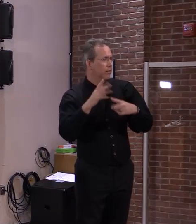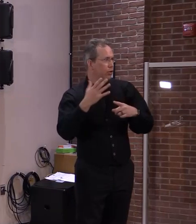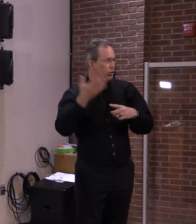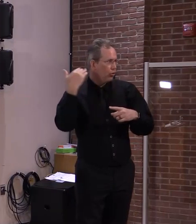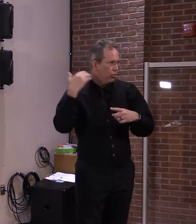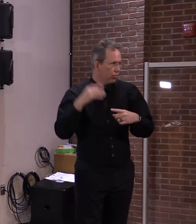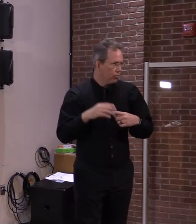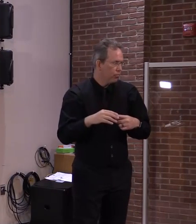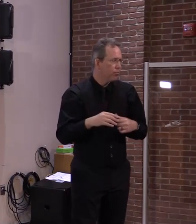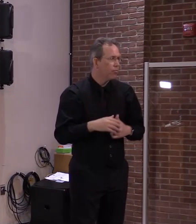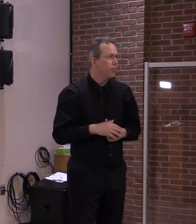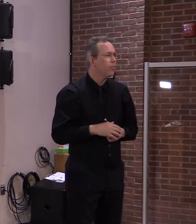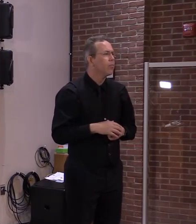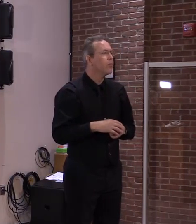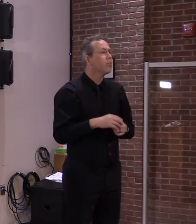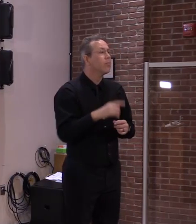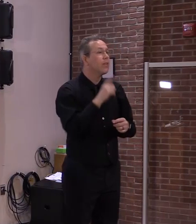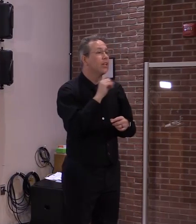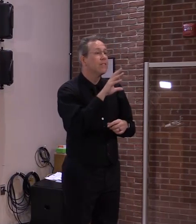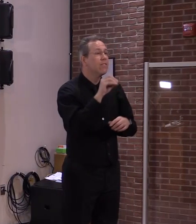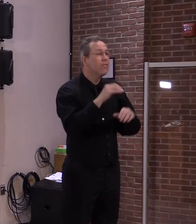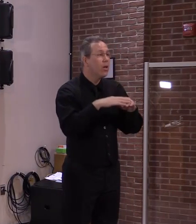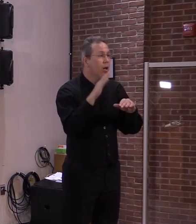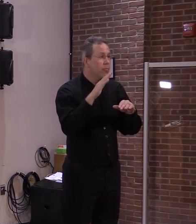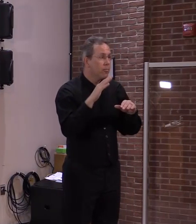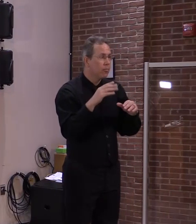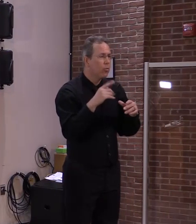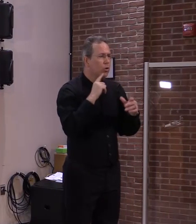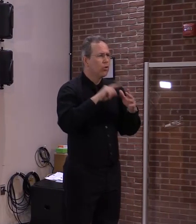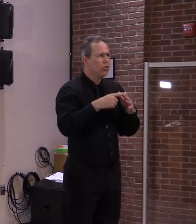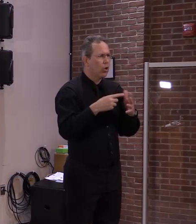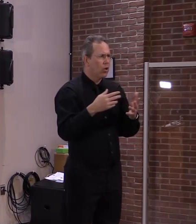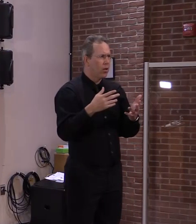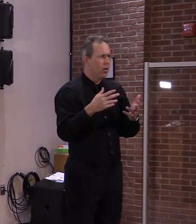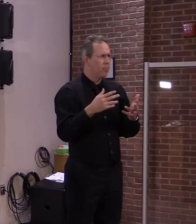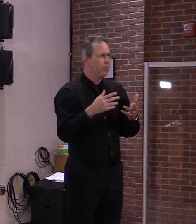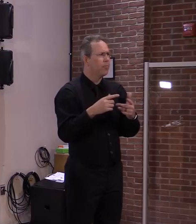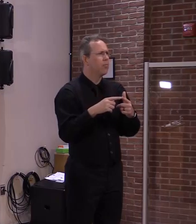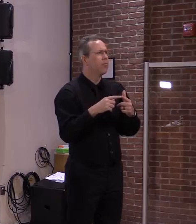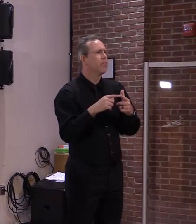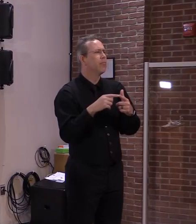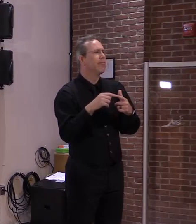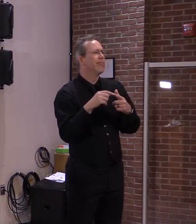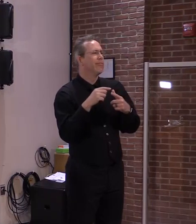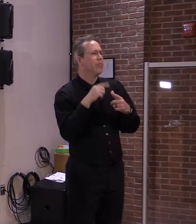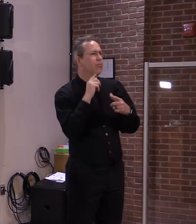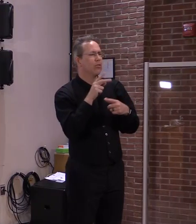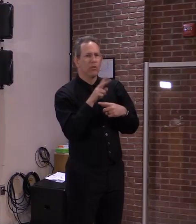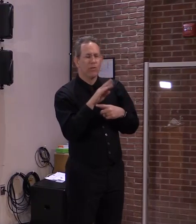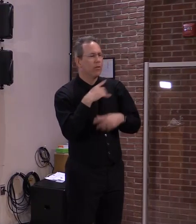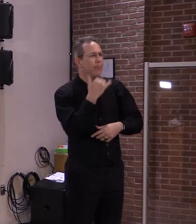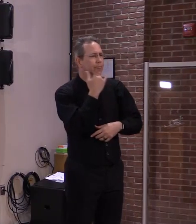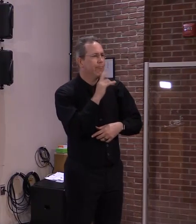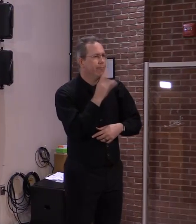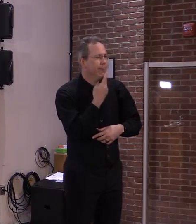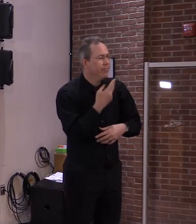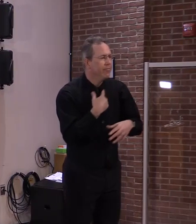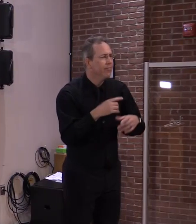50 plus will start on March 25th. Or has started on March 25th. I'm losing